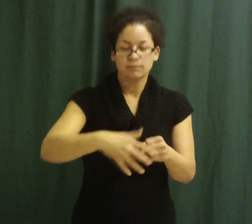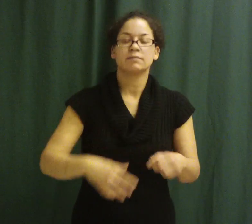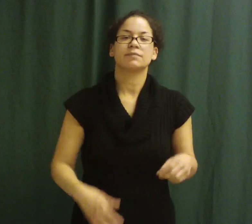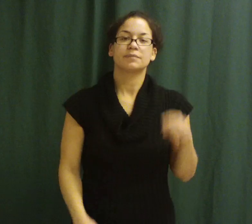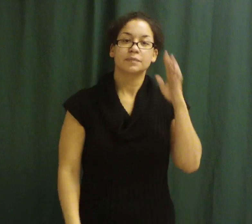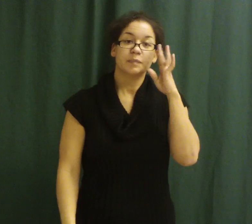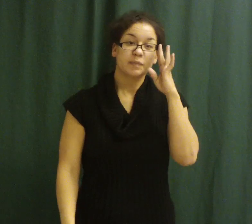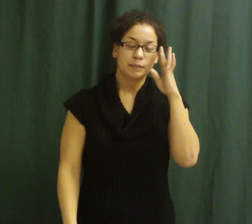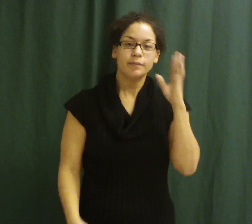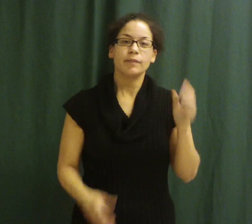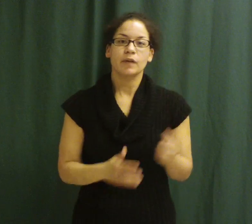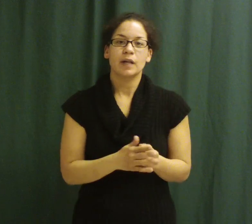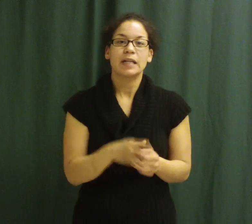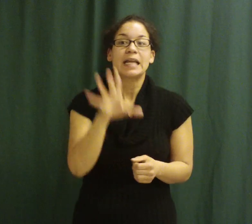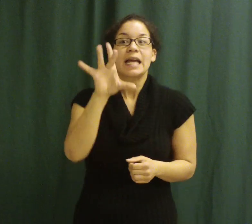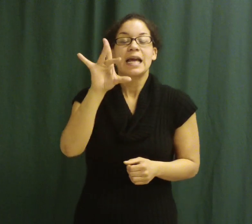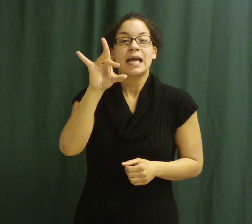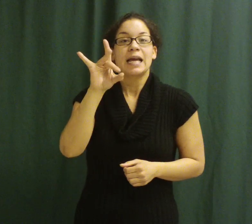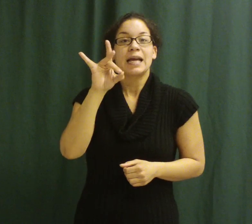At least 8 planets exist,